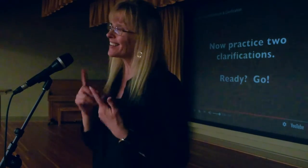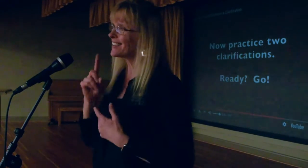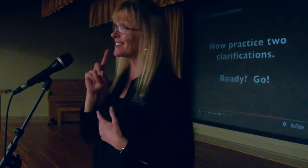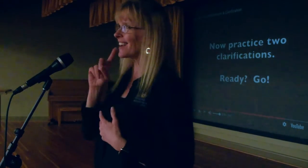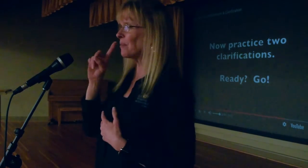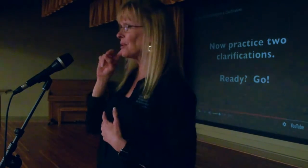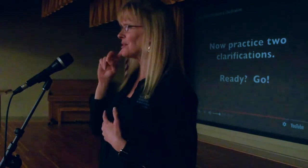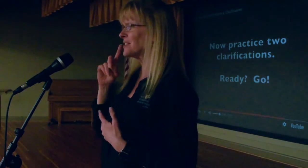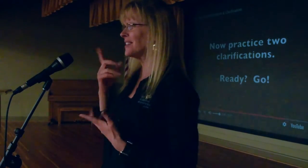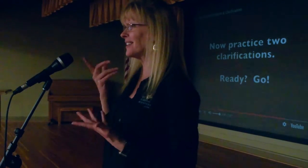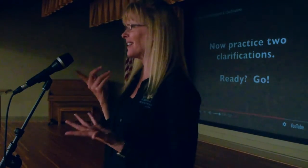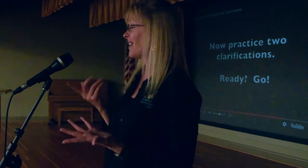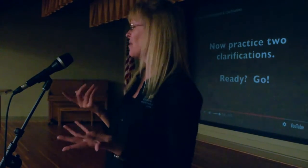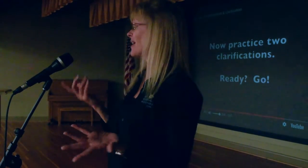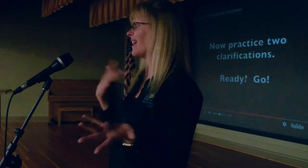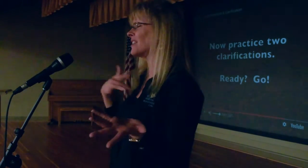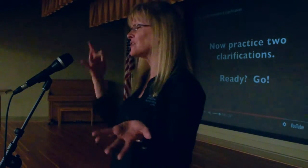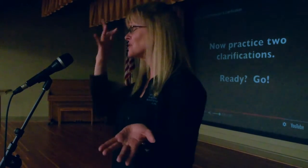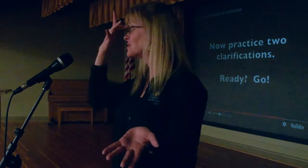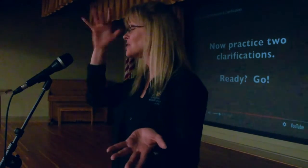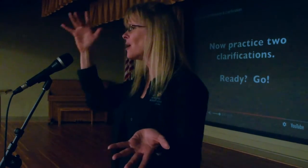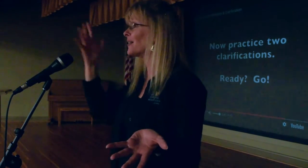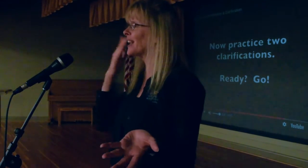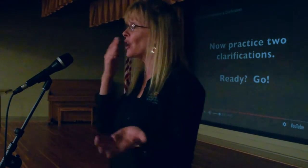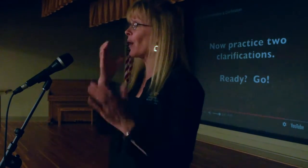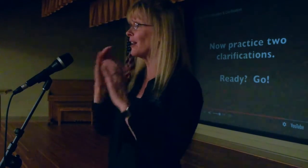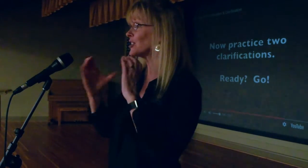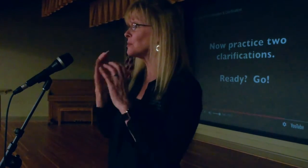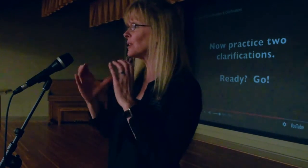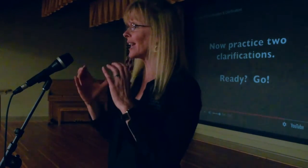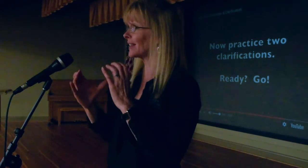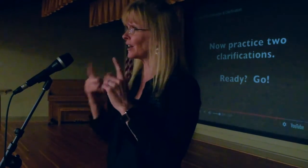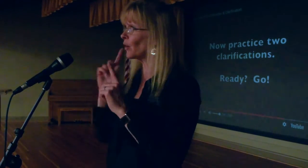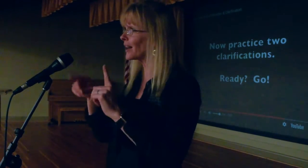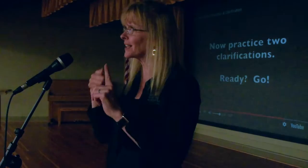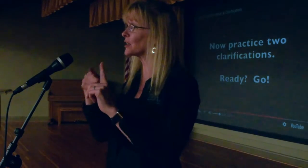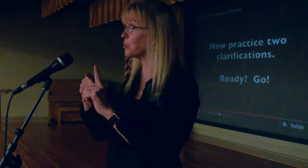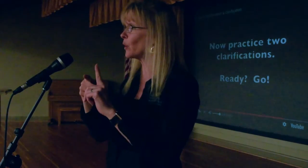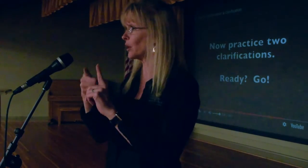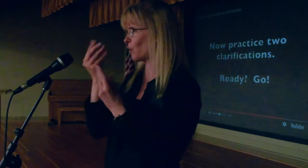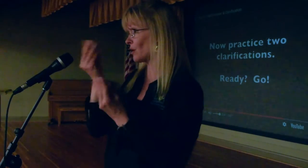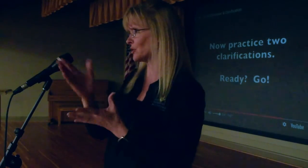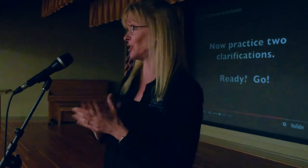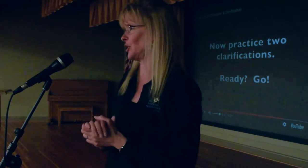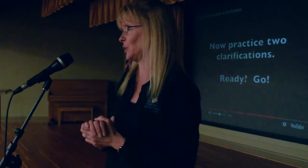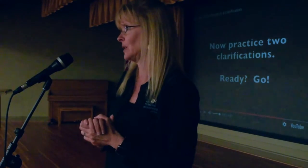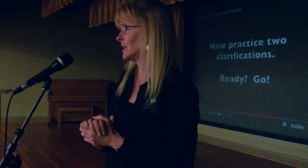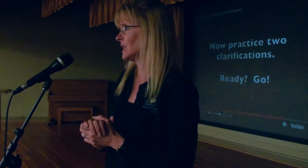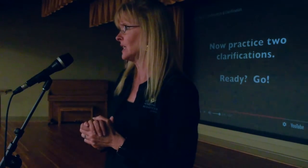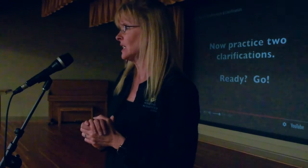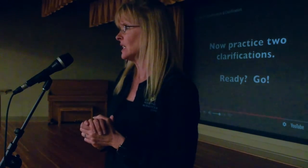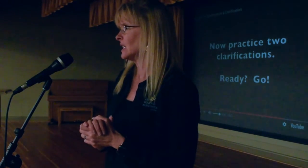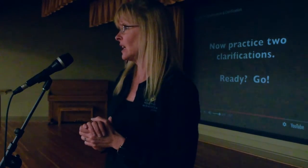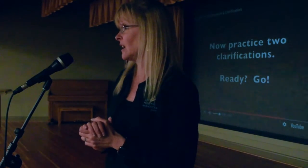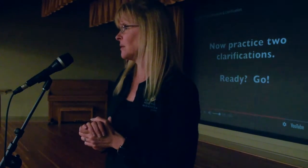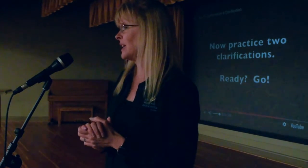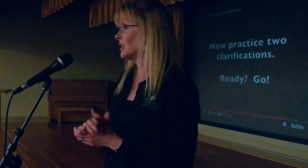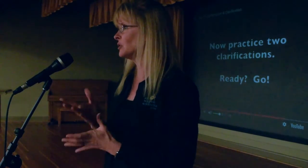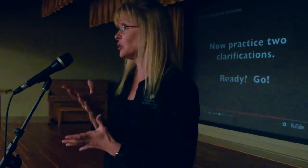the deaf person, oh my gosh, they're so smart. They know how to communicate. They know how to get the point across to you. And they'll do